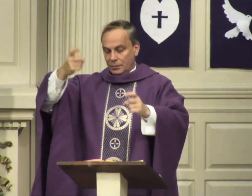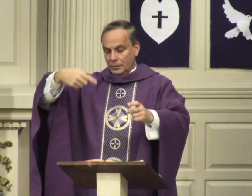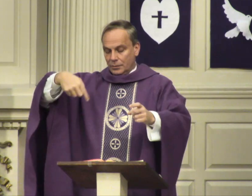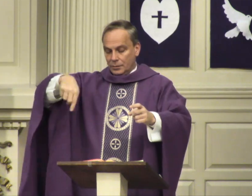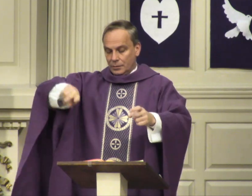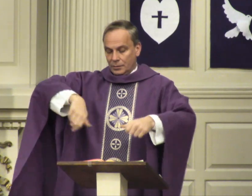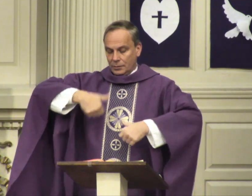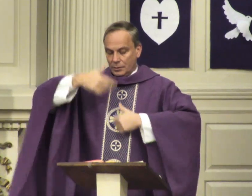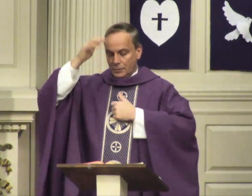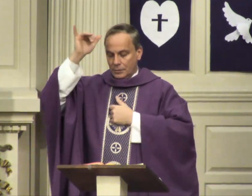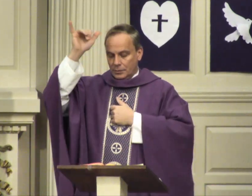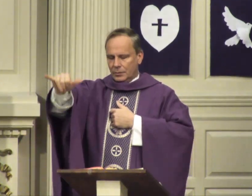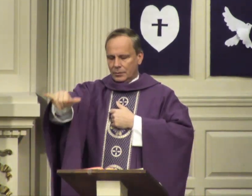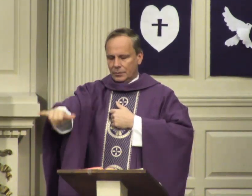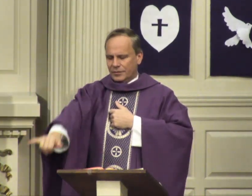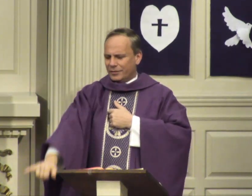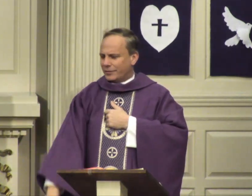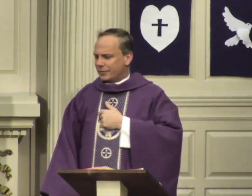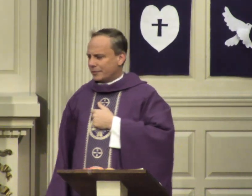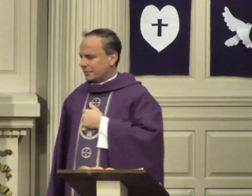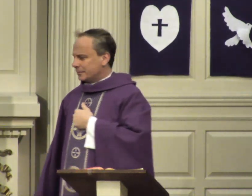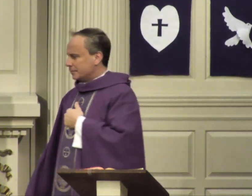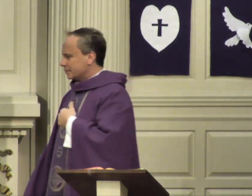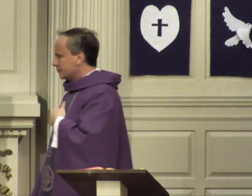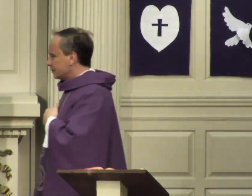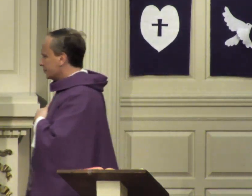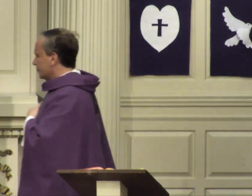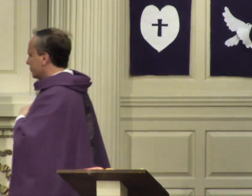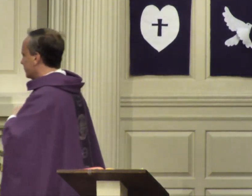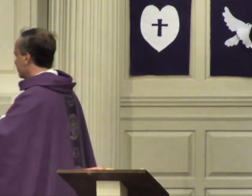bestow on them eternal life.